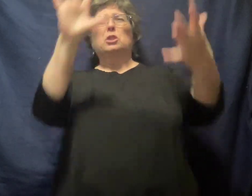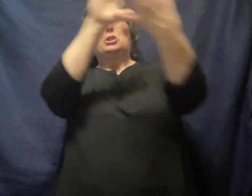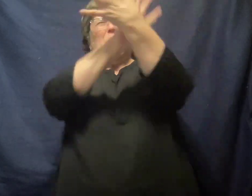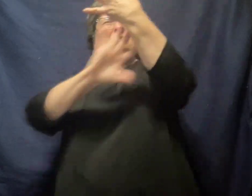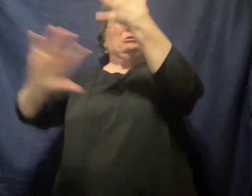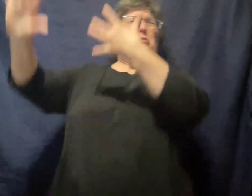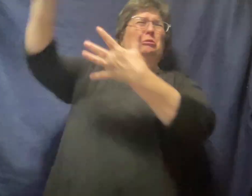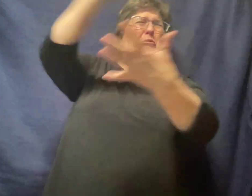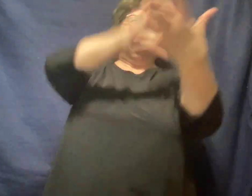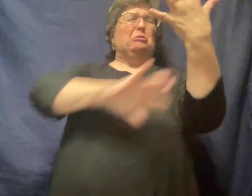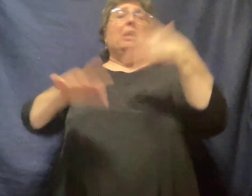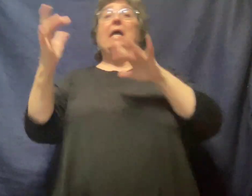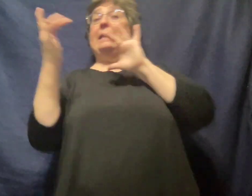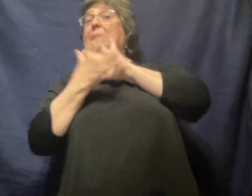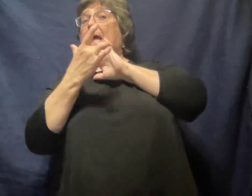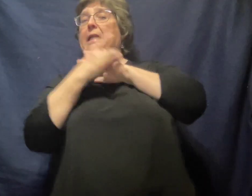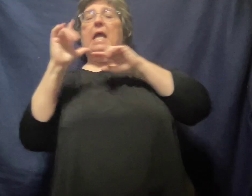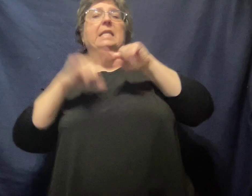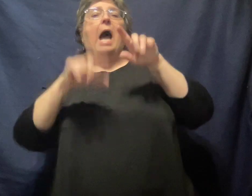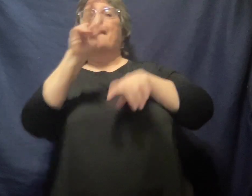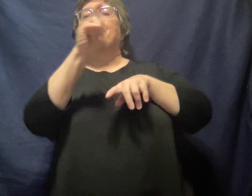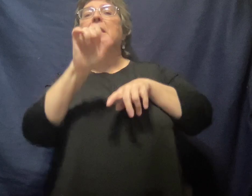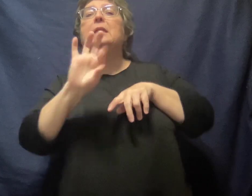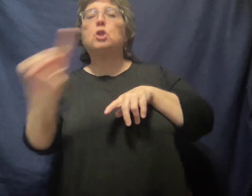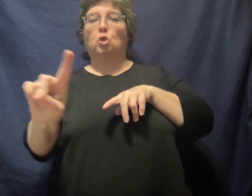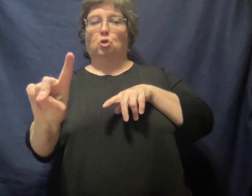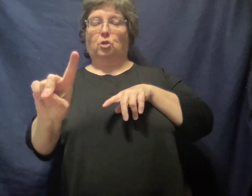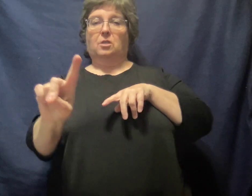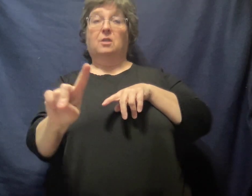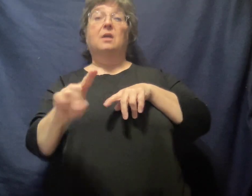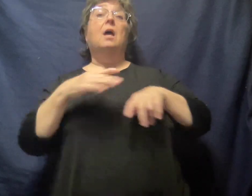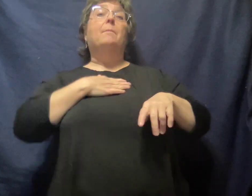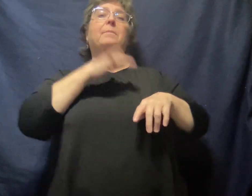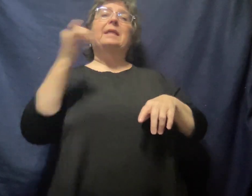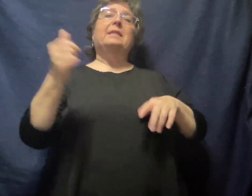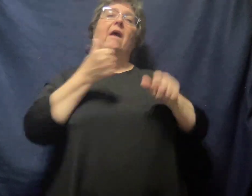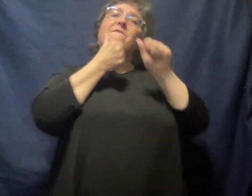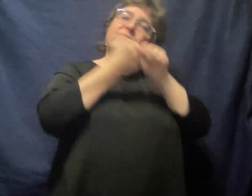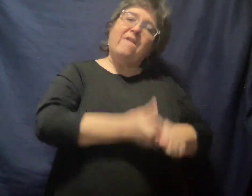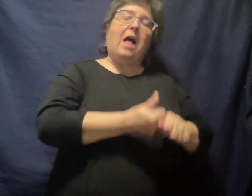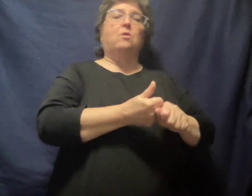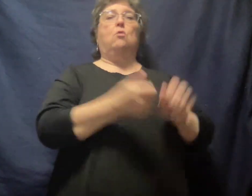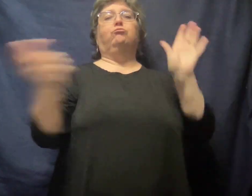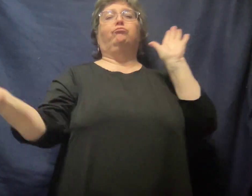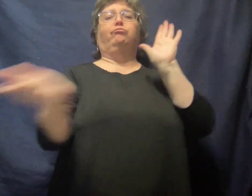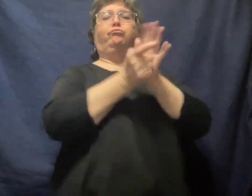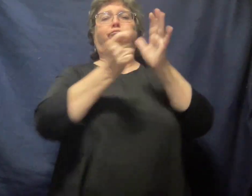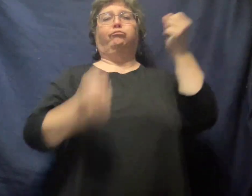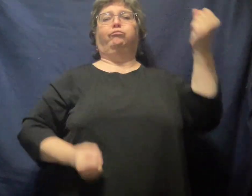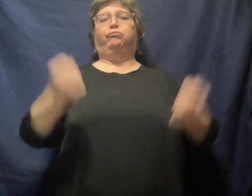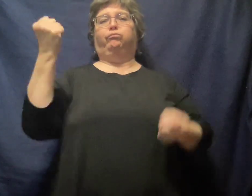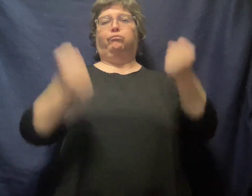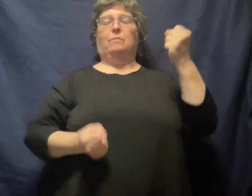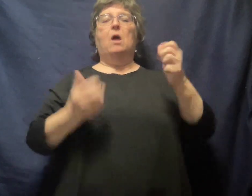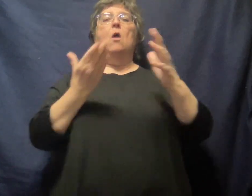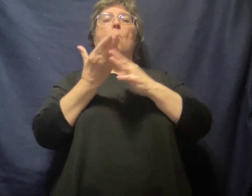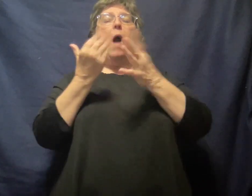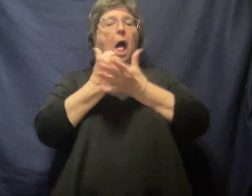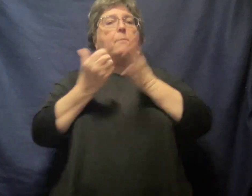or technically be blizzard conditions. So we ask everyone to please still follow the driving ban. That will help us get through this as quickly as possible. It